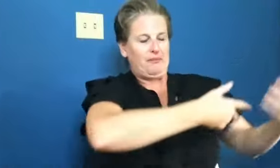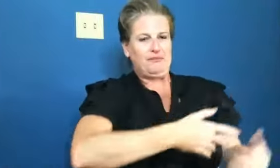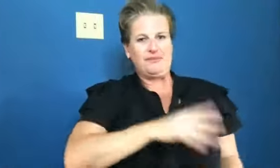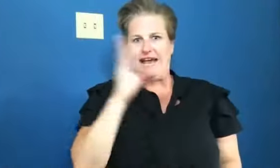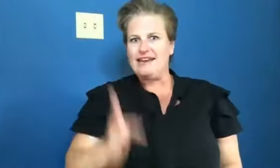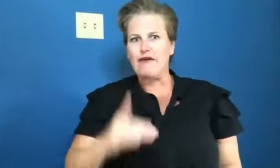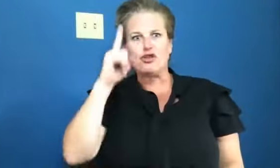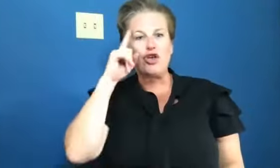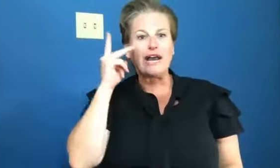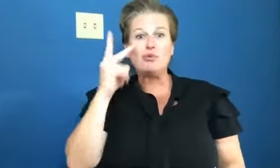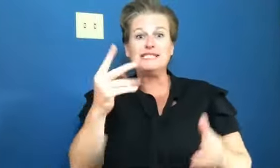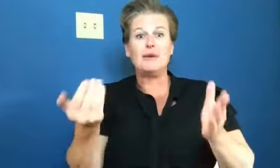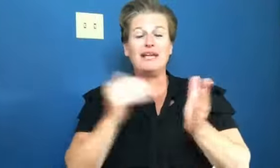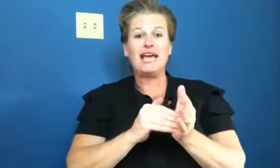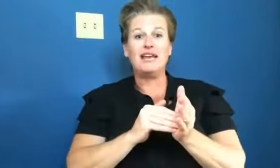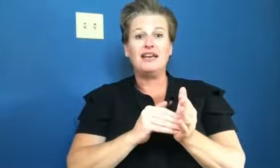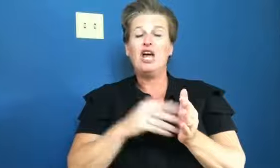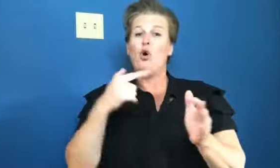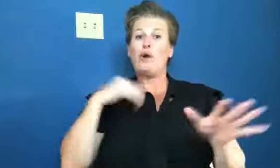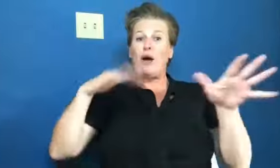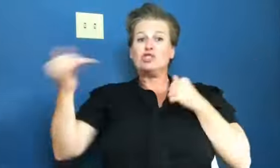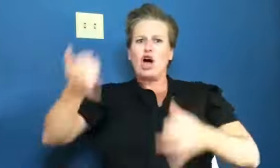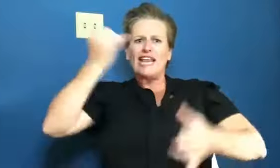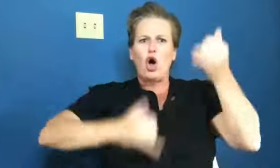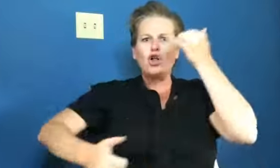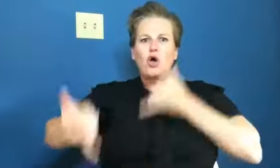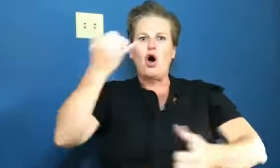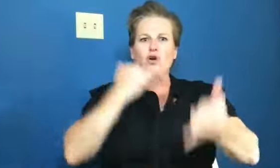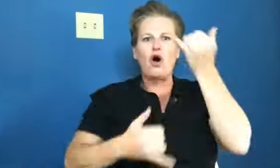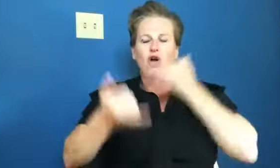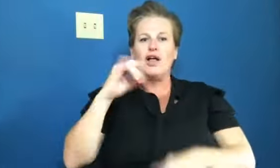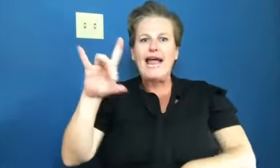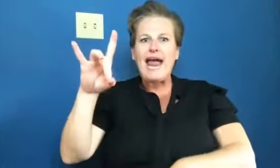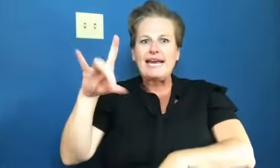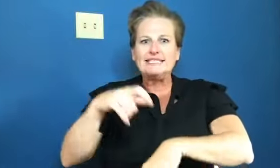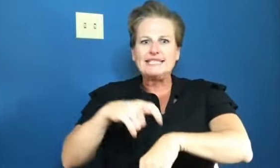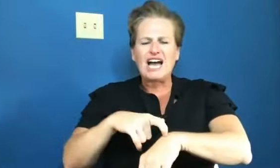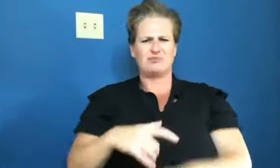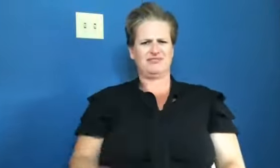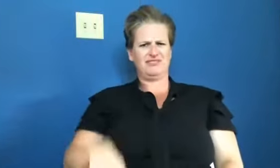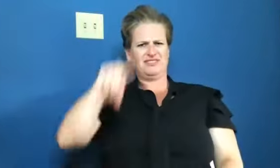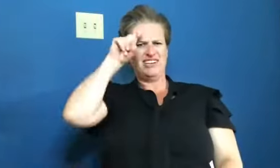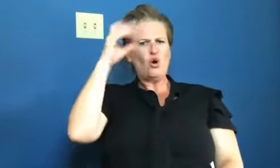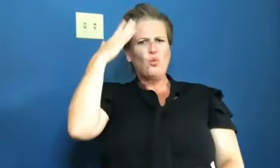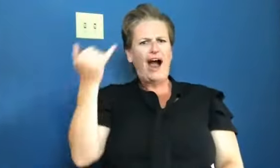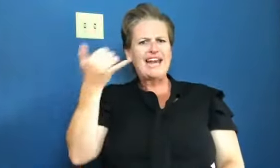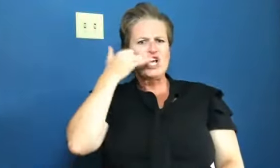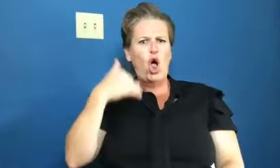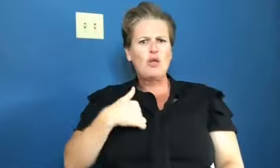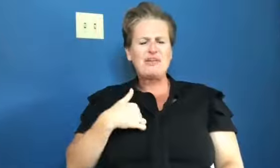he called me 8 times, and I said to myself, why is he calling me? Because no one ever called me. I was the girl who looked at her shoes, and I had no